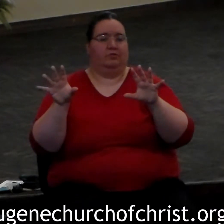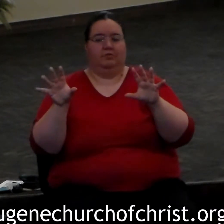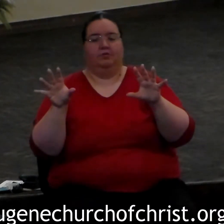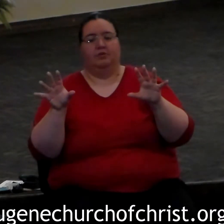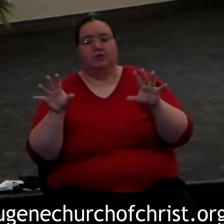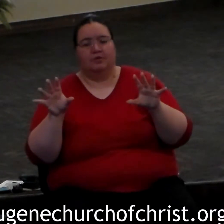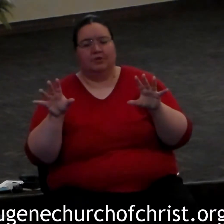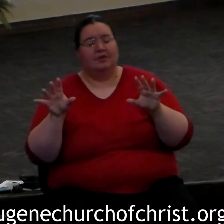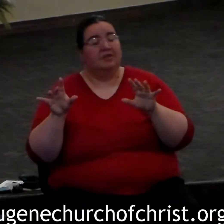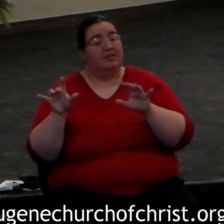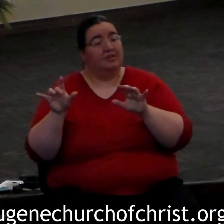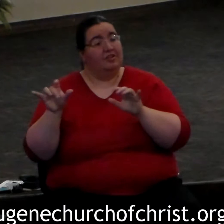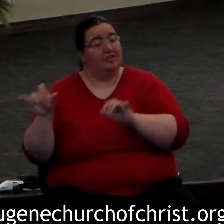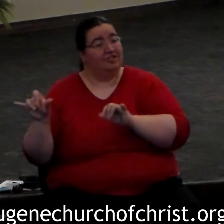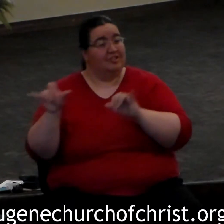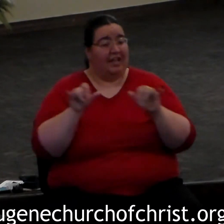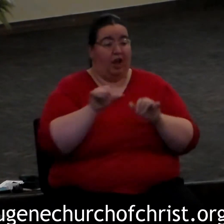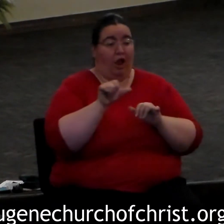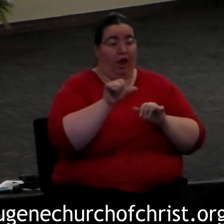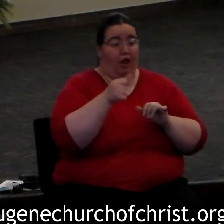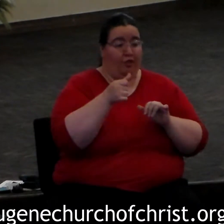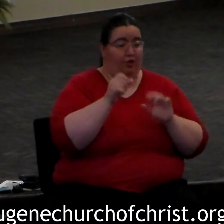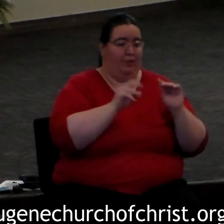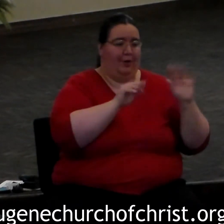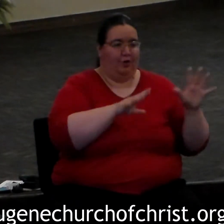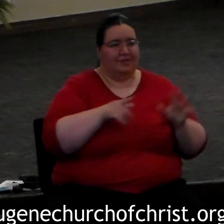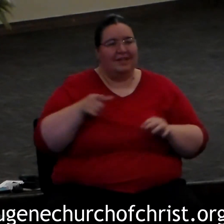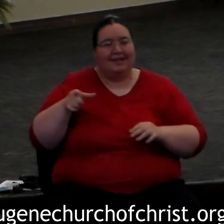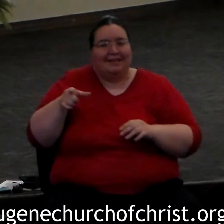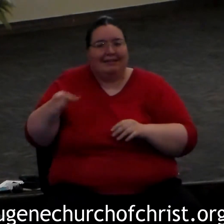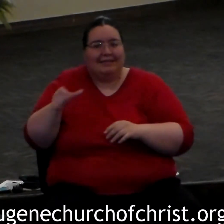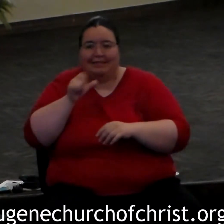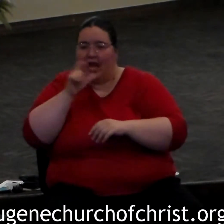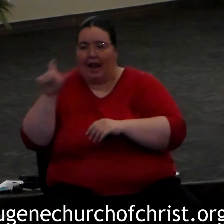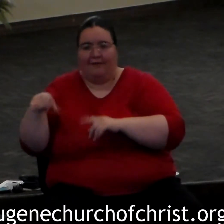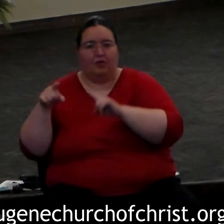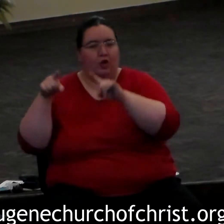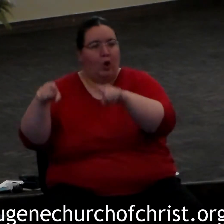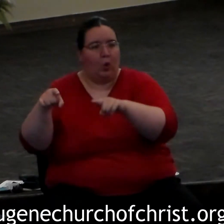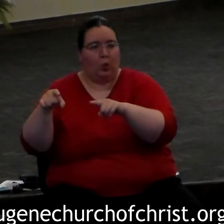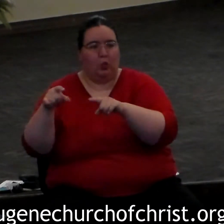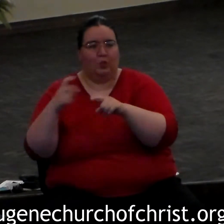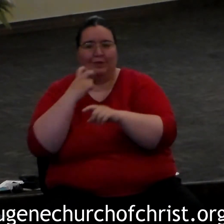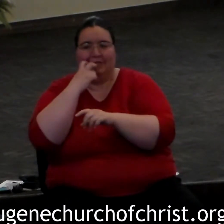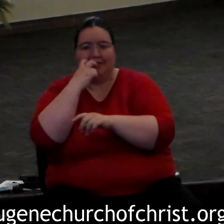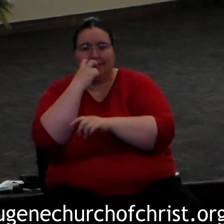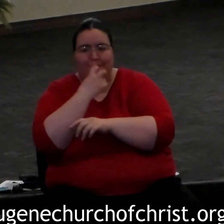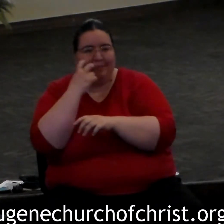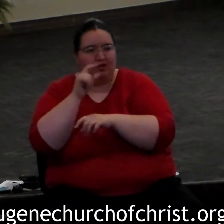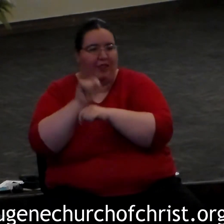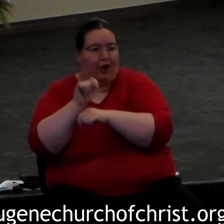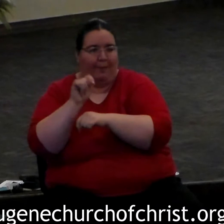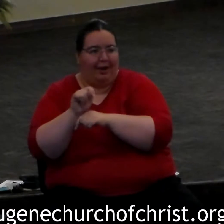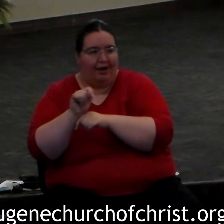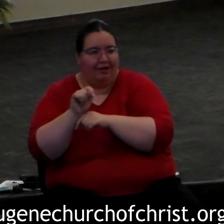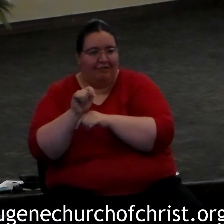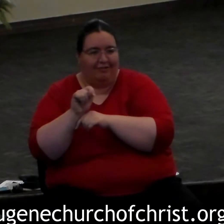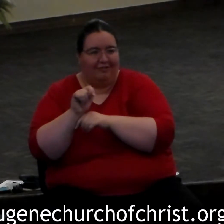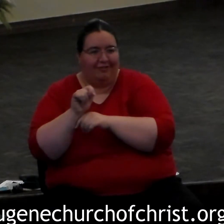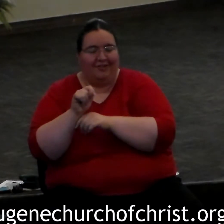not go to speech therapy. No offense to speech pathologists who may be here. He did not have to relearn